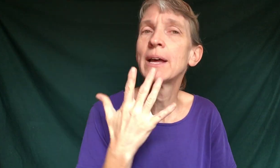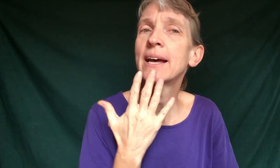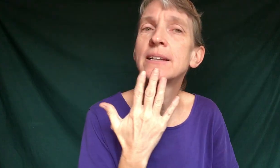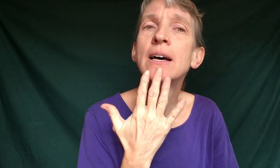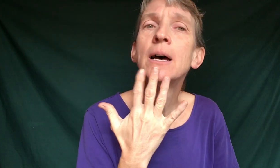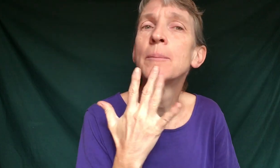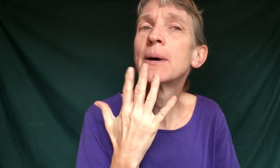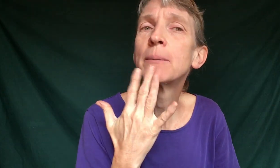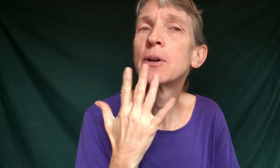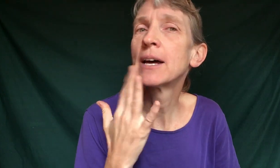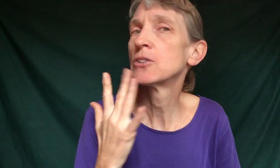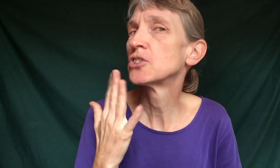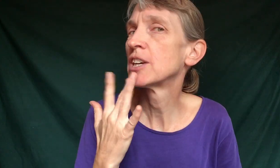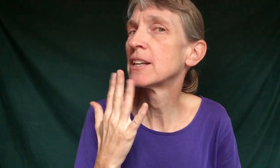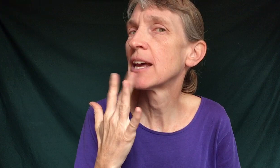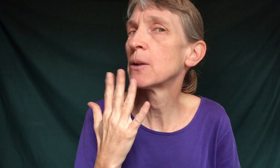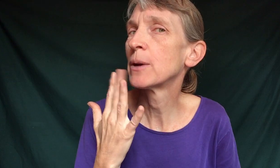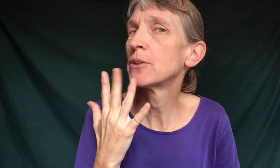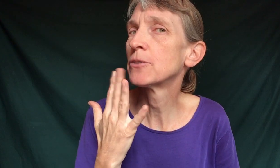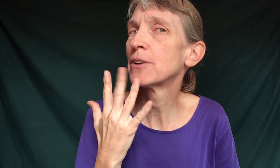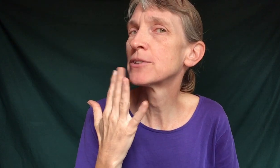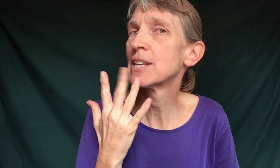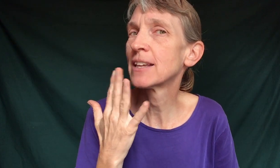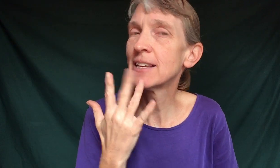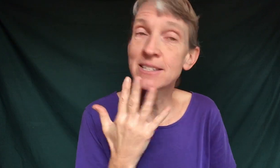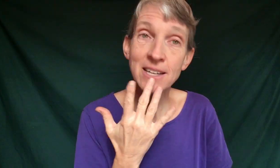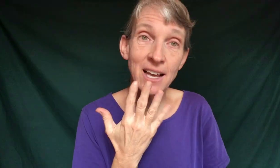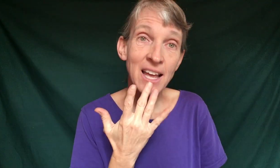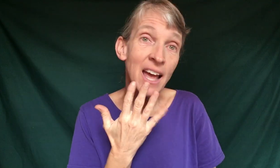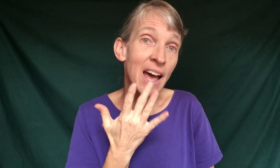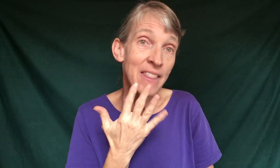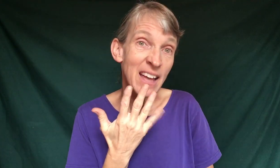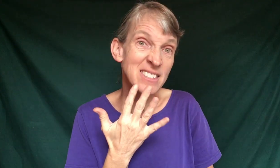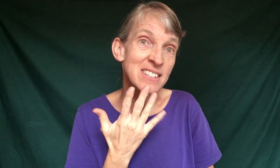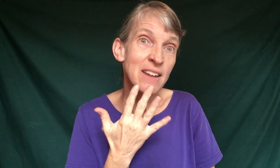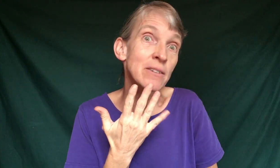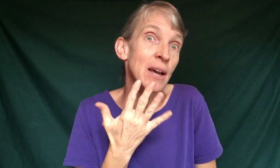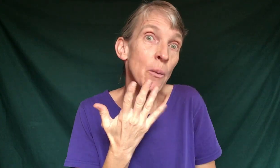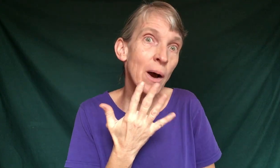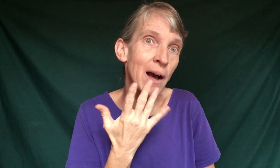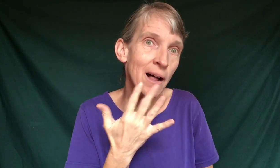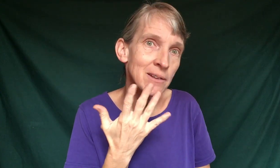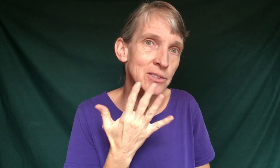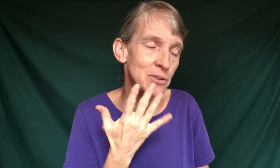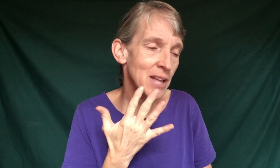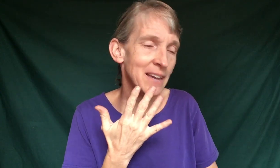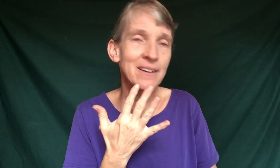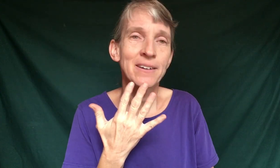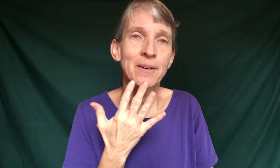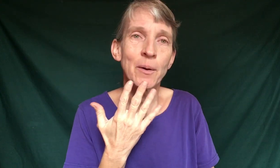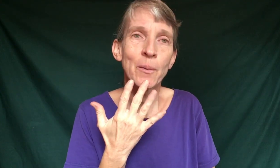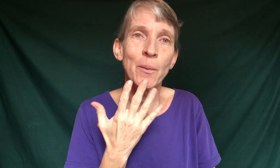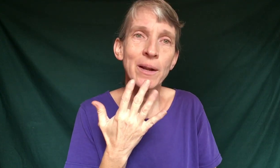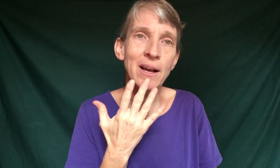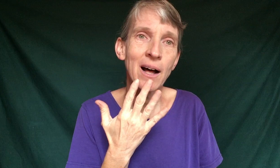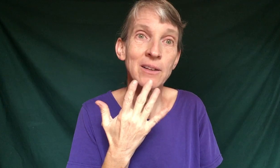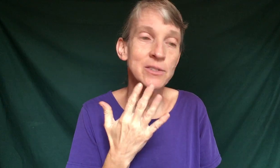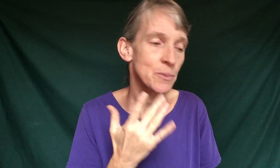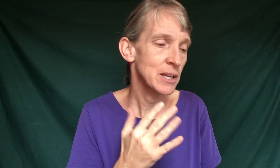hand, kind of put it on your chin and wiggle your fingers like this. And that's the sign for like what color do you like, or what colors are we going to